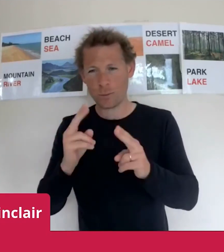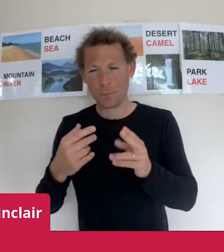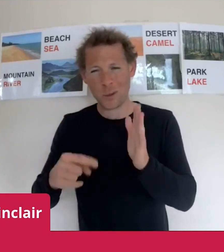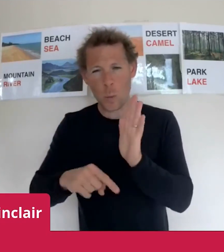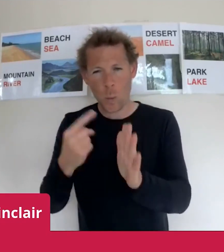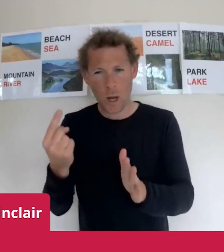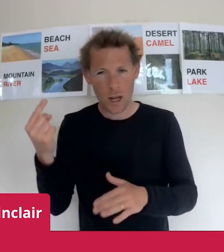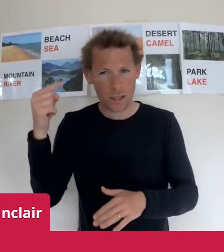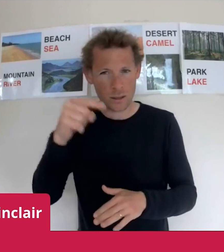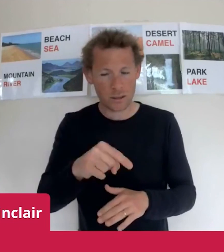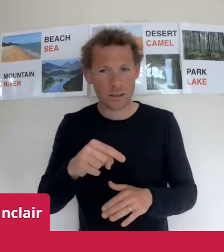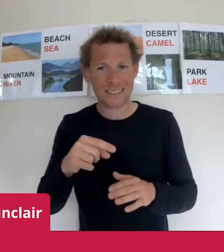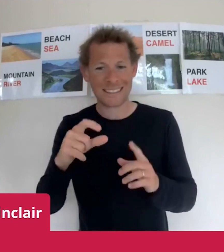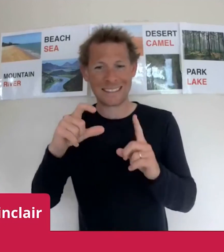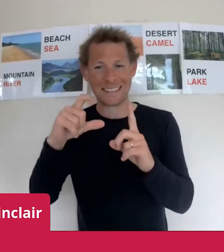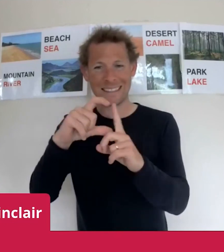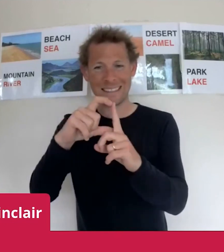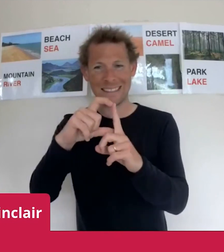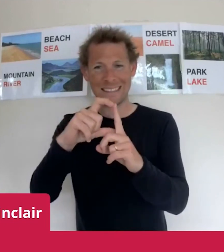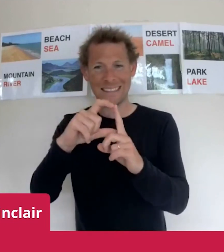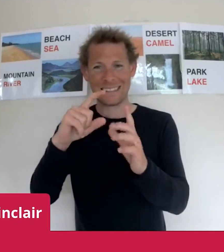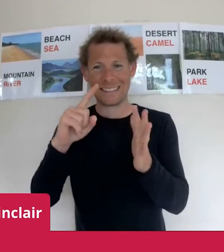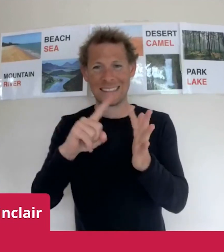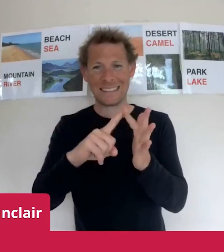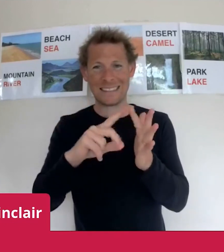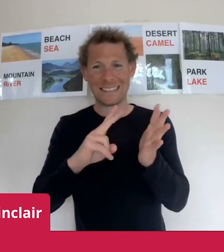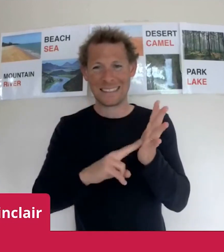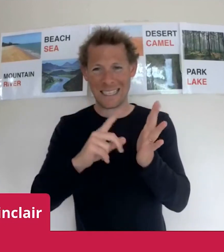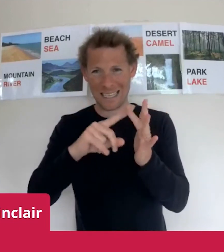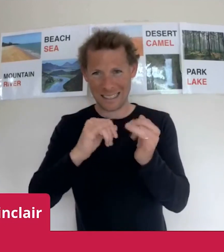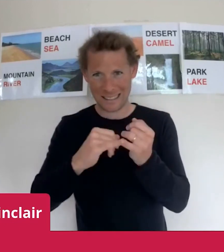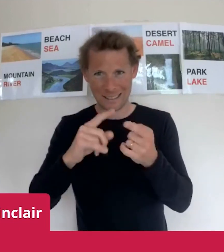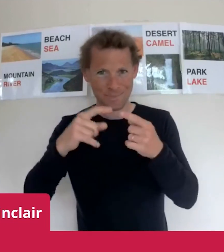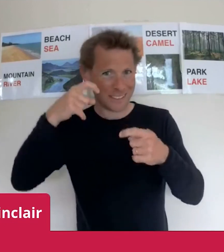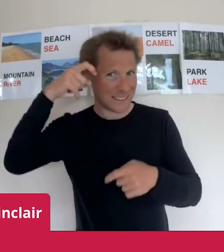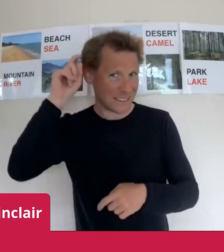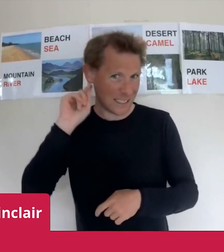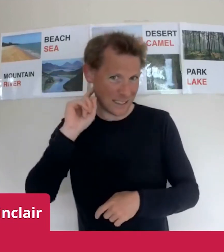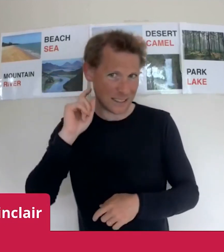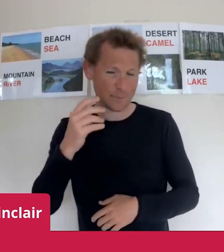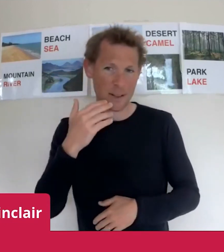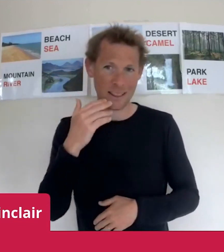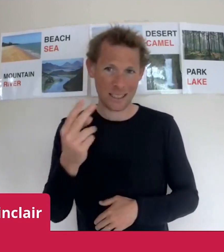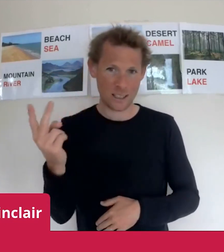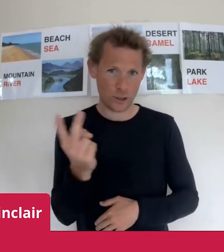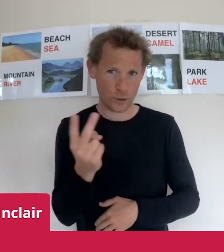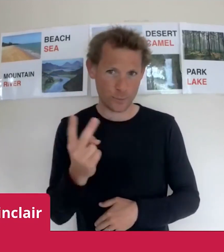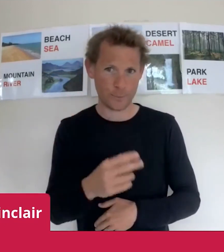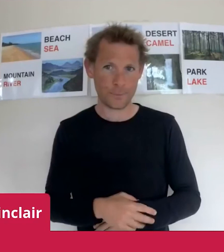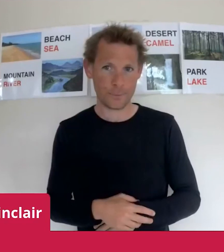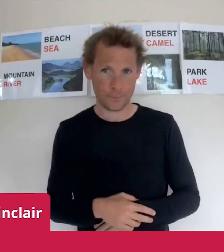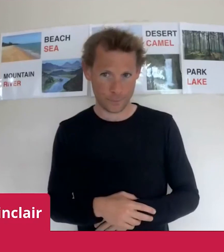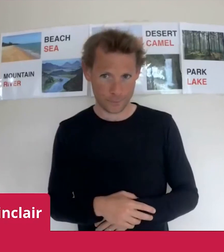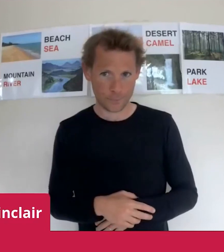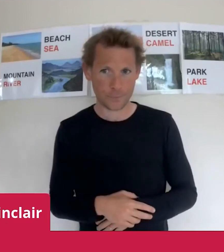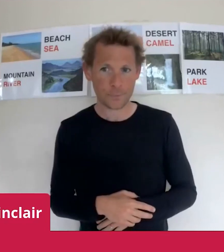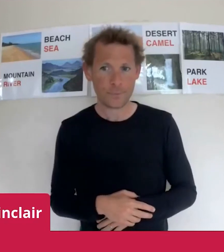other interpreters that we worked with who popped in for the other sessions. Denise, thank you as well.